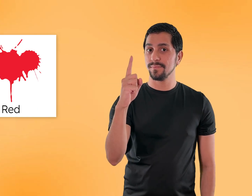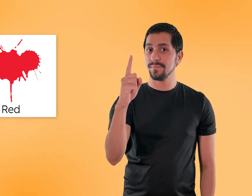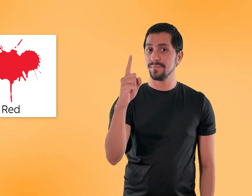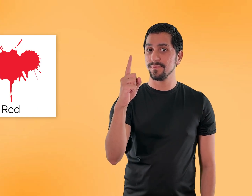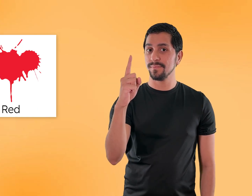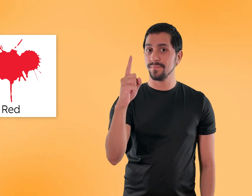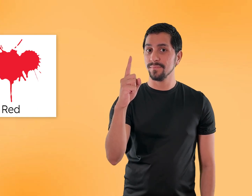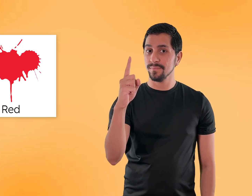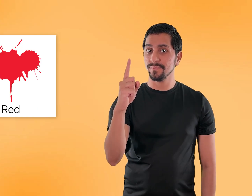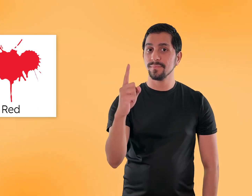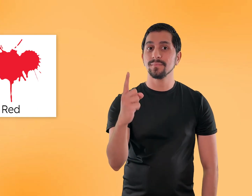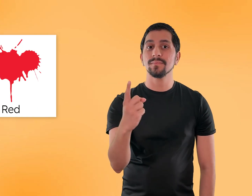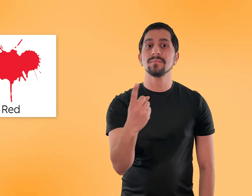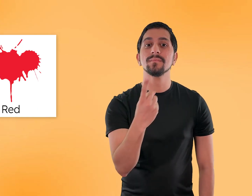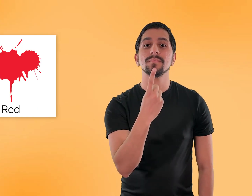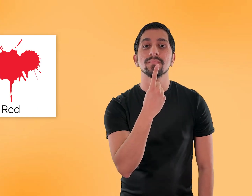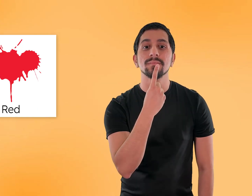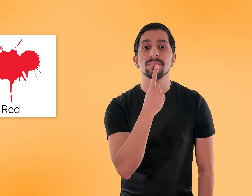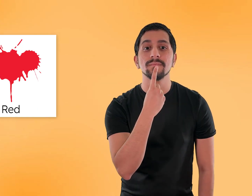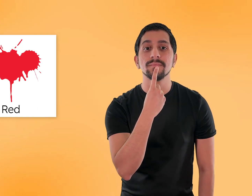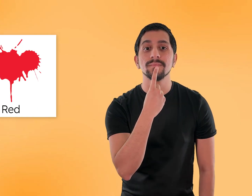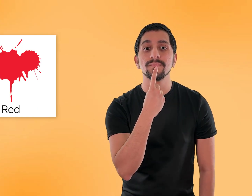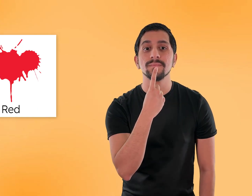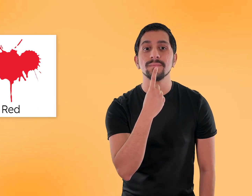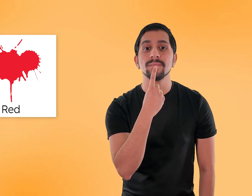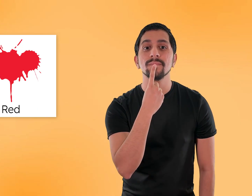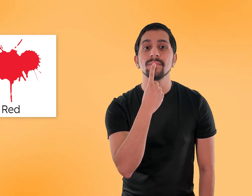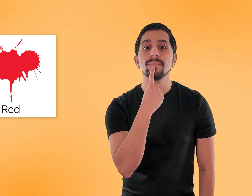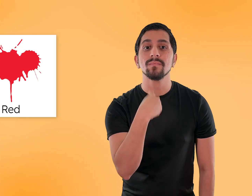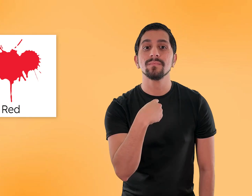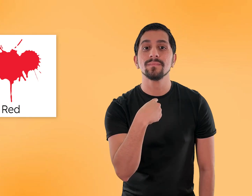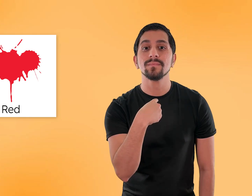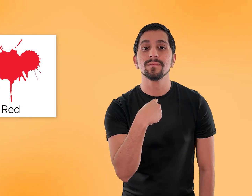your chin into an X. Red.